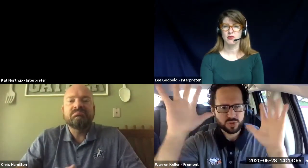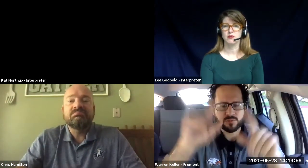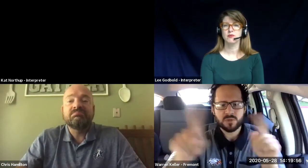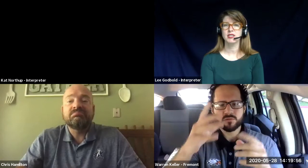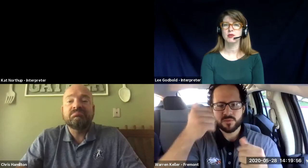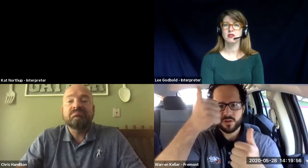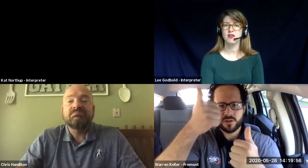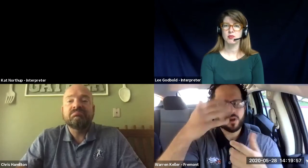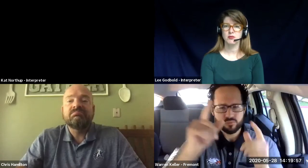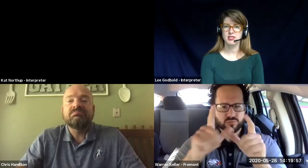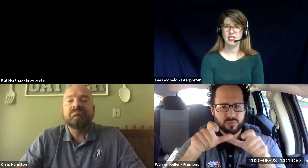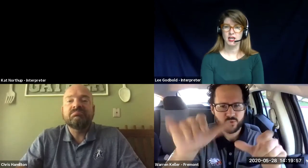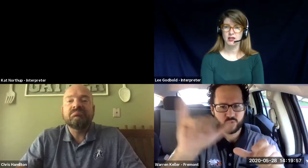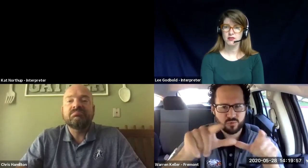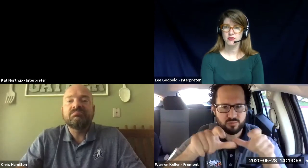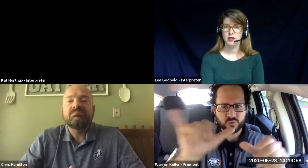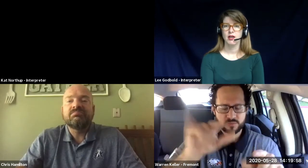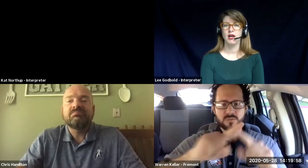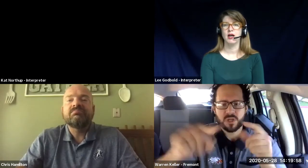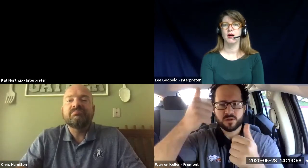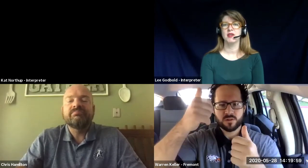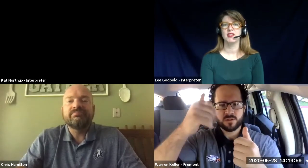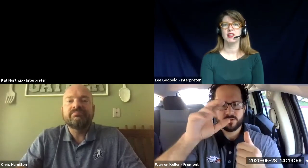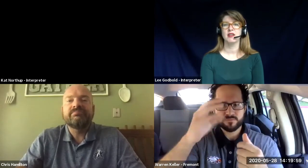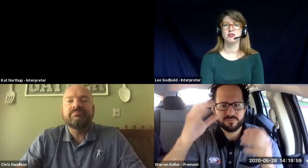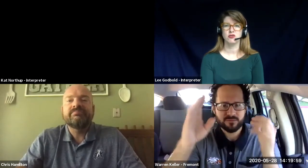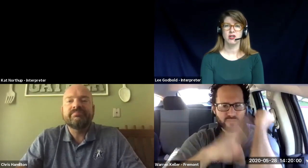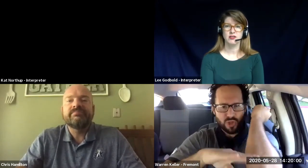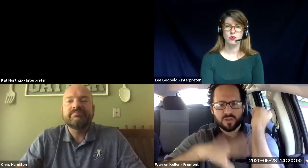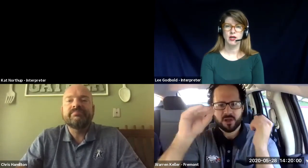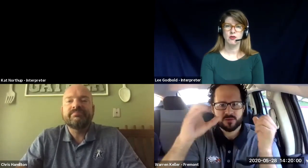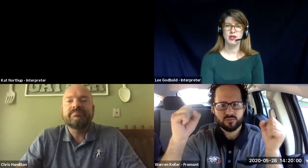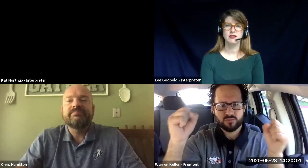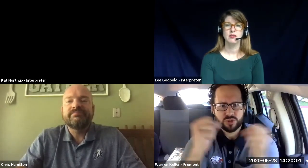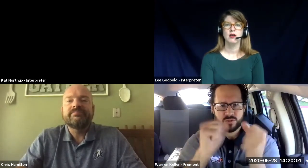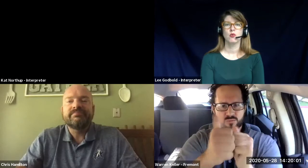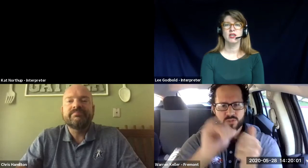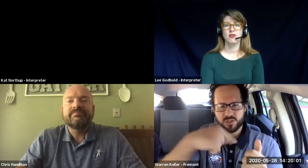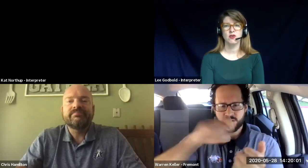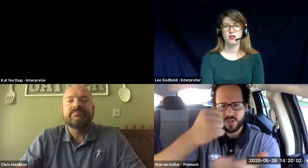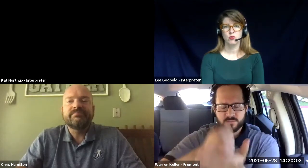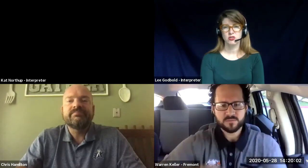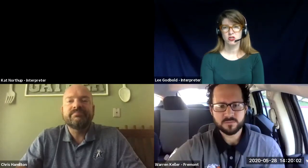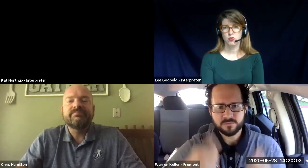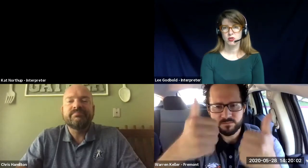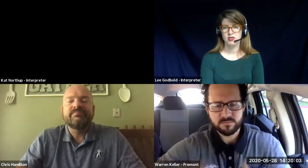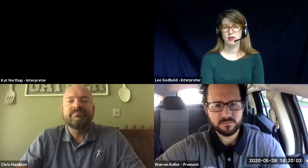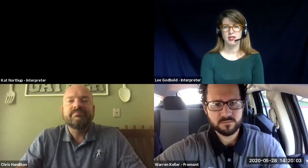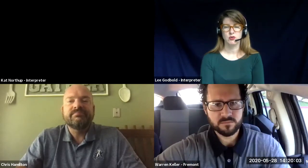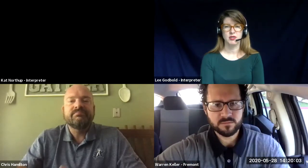those. Baseball and softball's been taken care of. And then also track as well, but we need fall and winter sports. That's where I'm needing